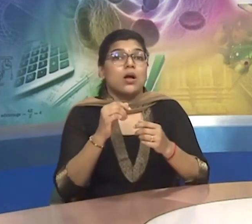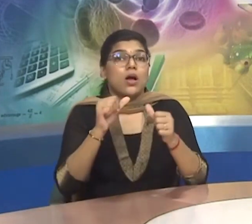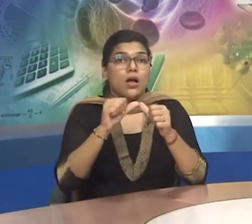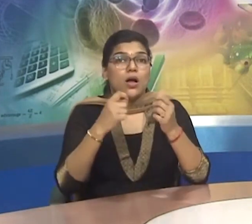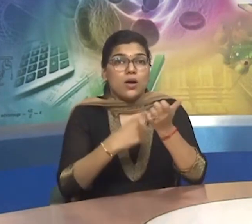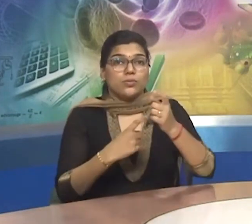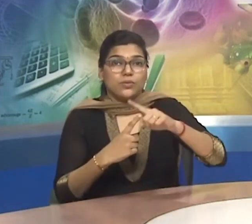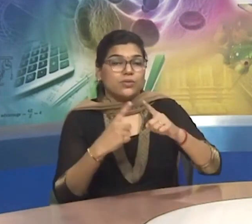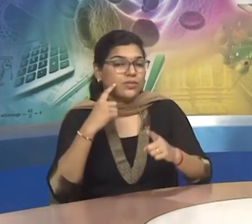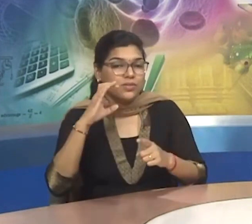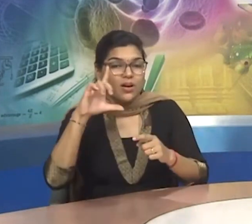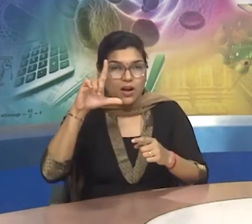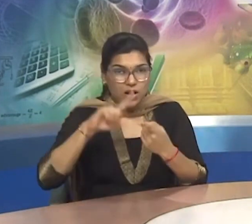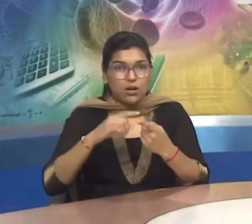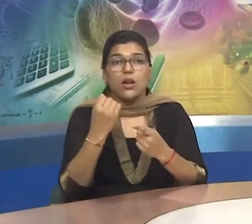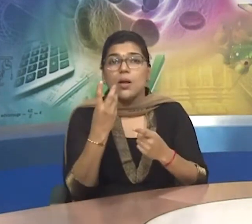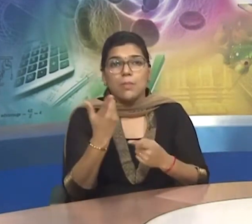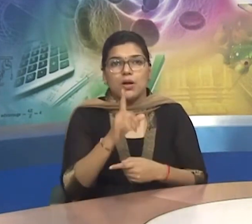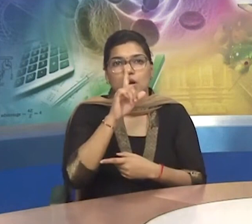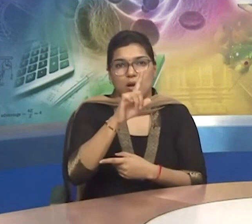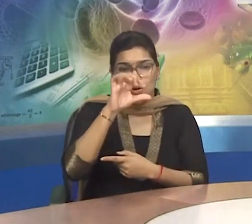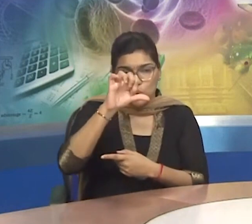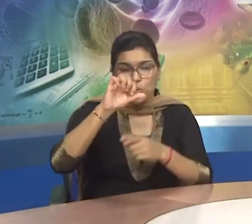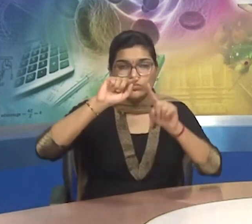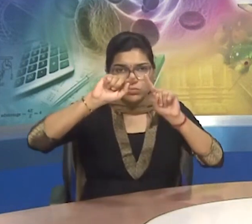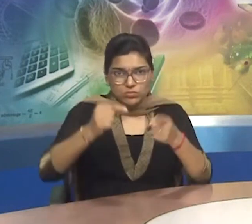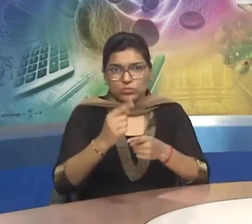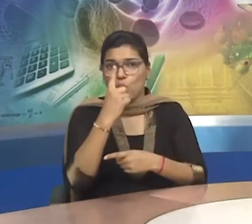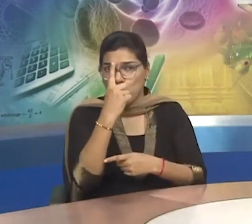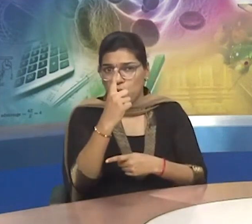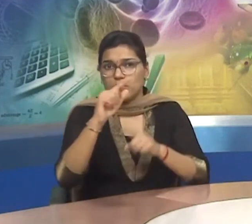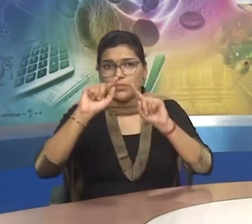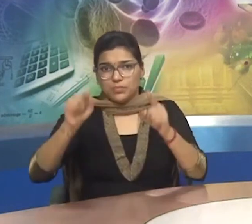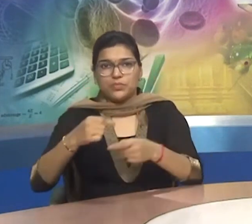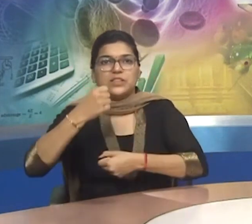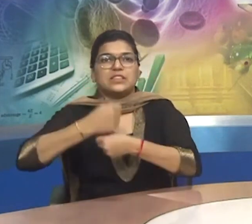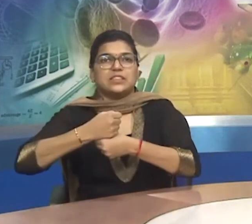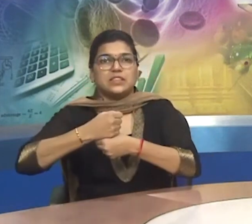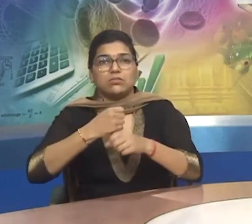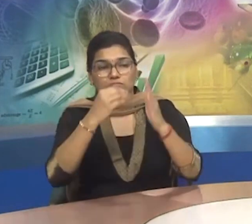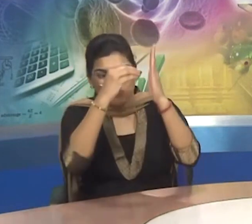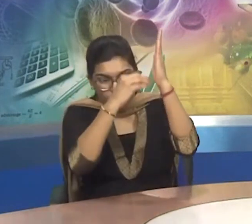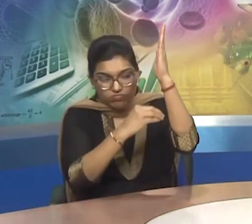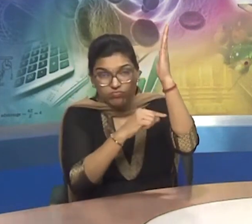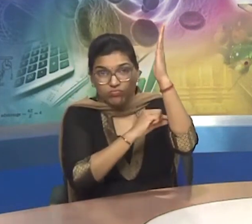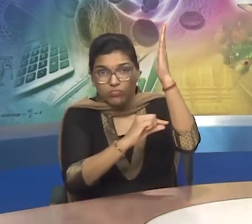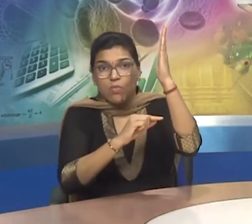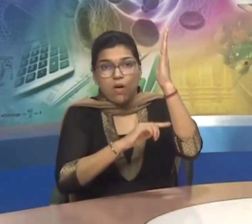is also allowed. And this right is guaranteed by the Constitution under